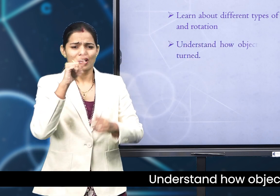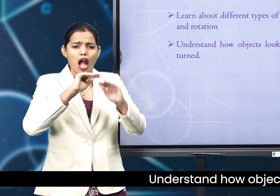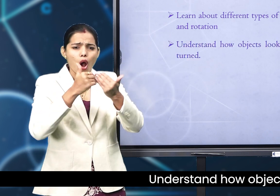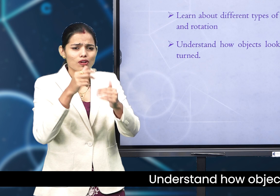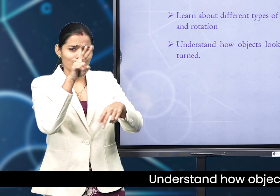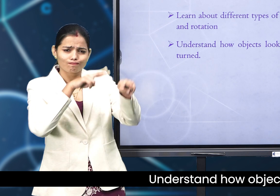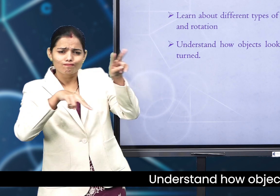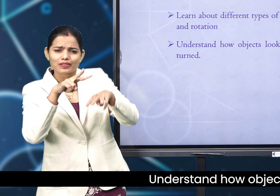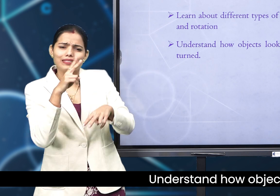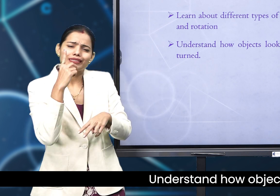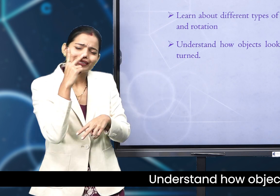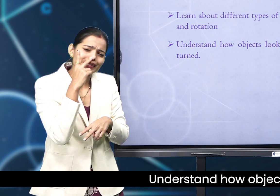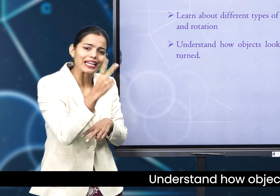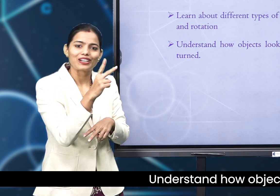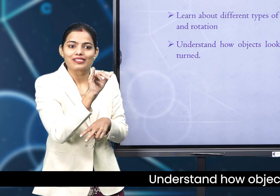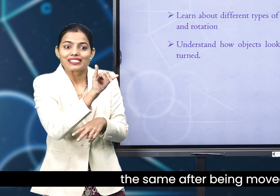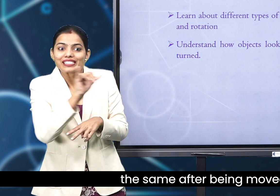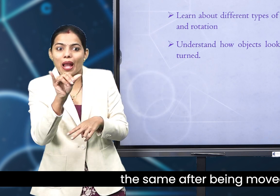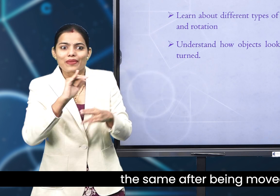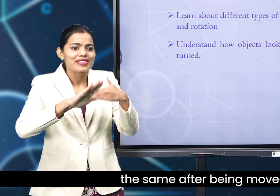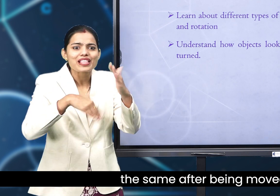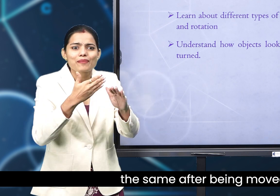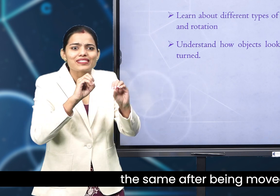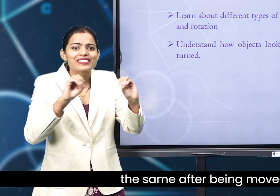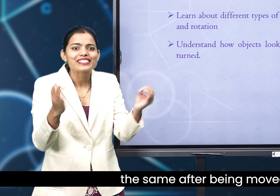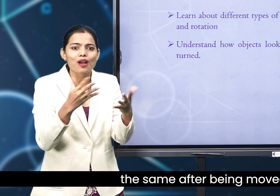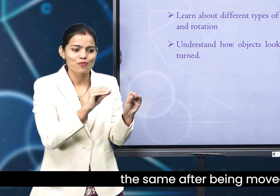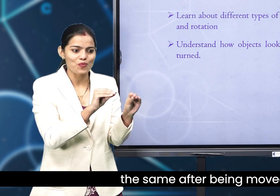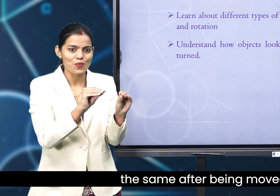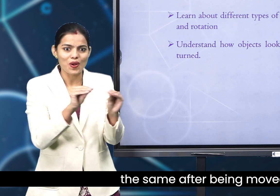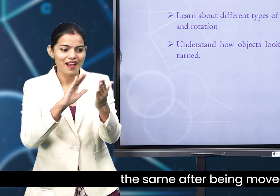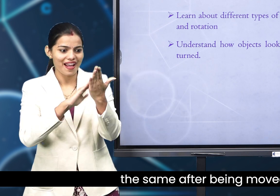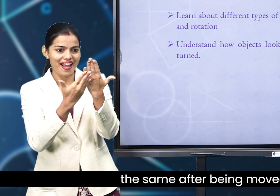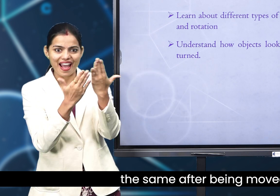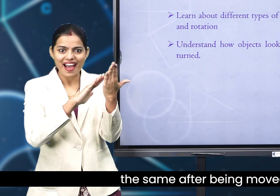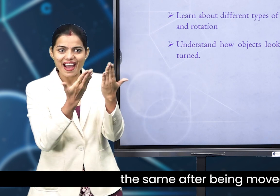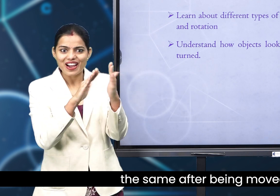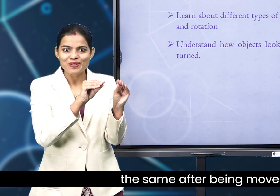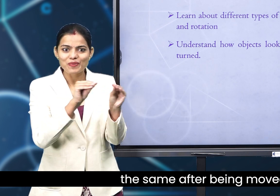Understand how objects look the same after being moved or turned.